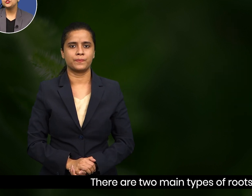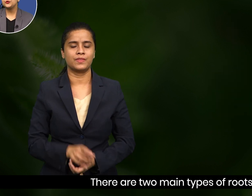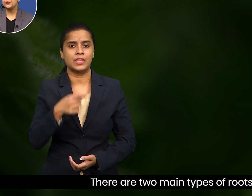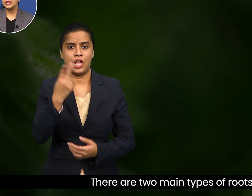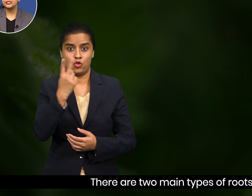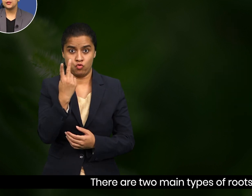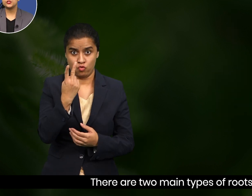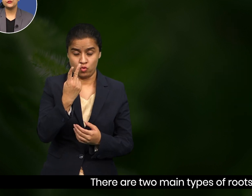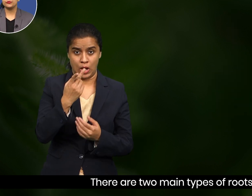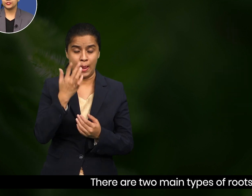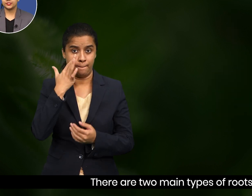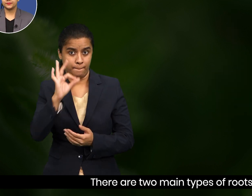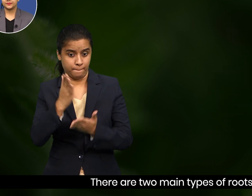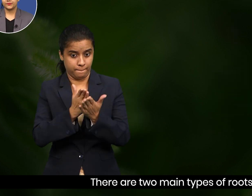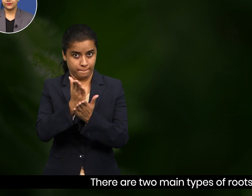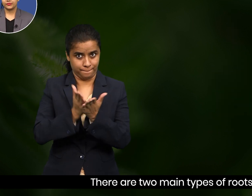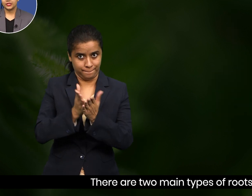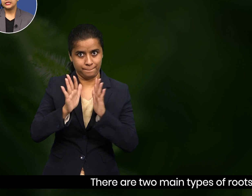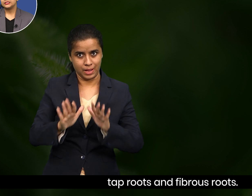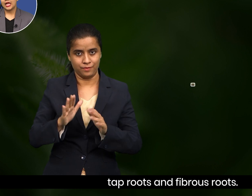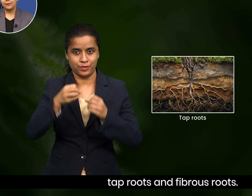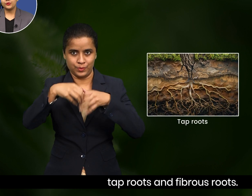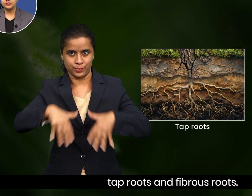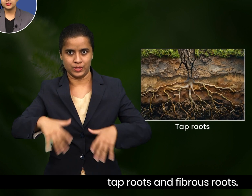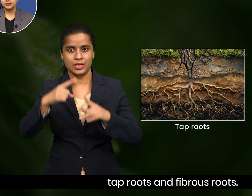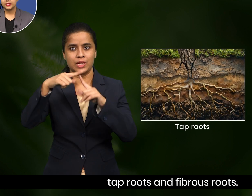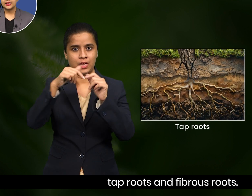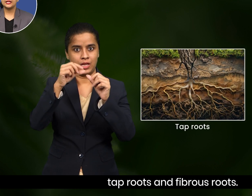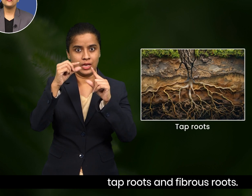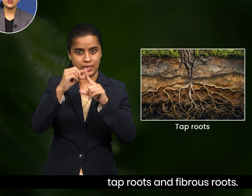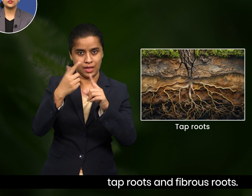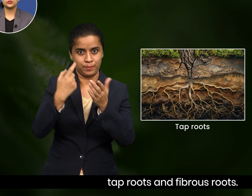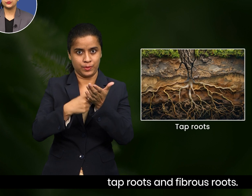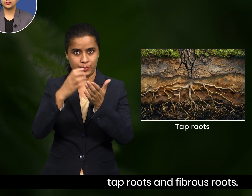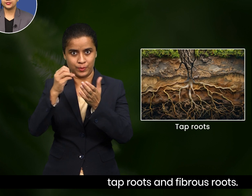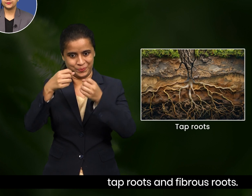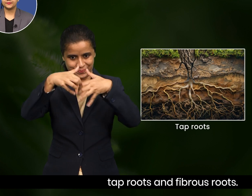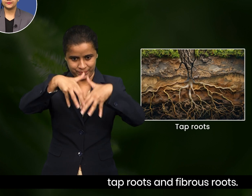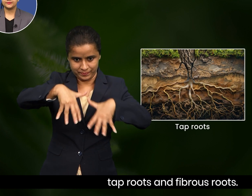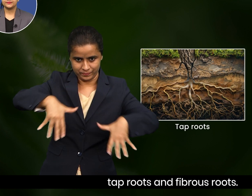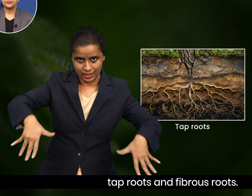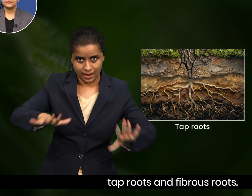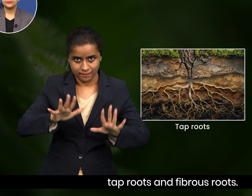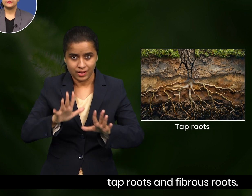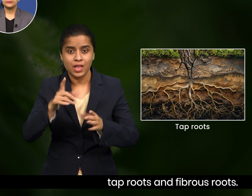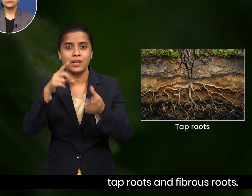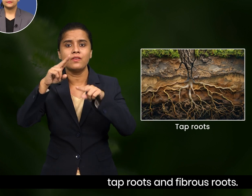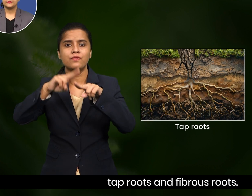There are two main types of roots, tap roots and fibrous roots.